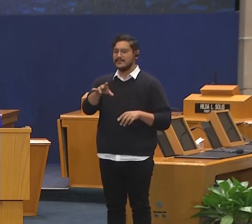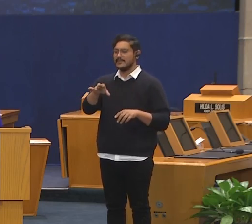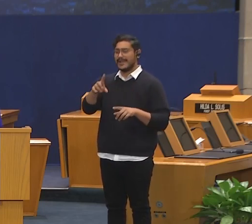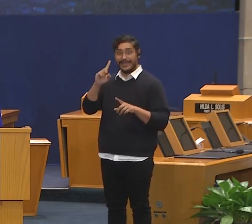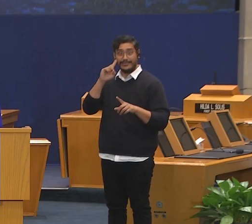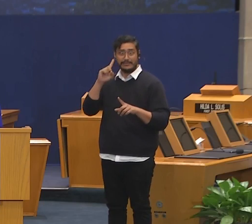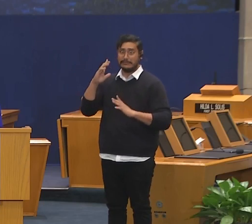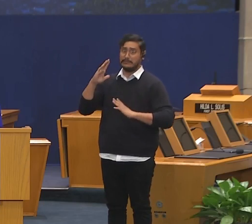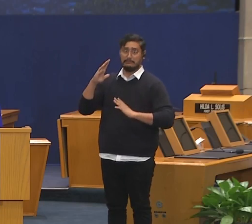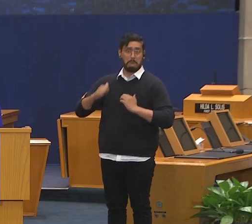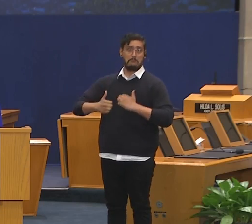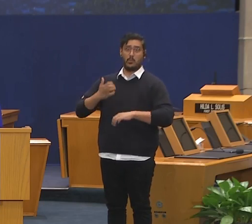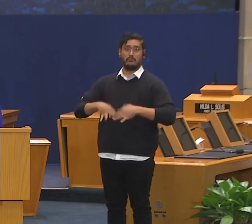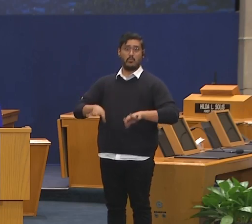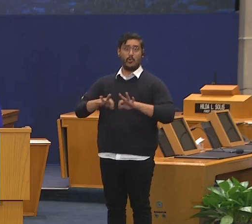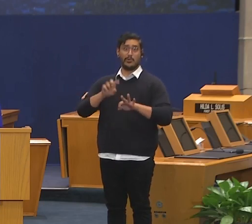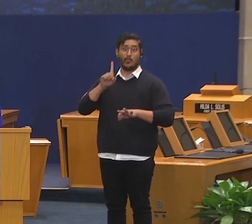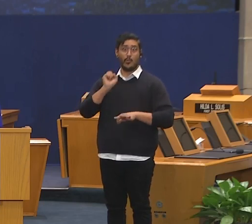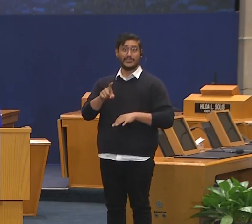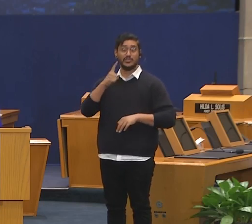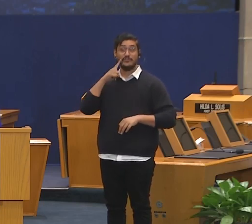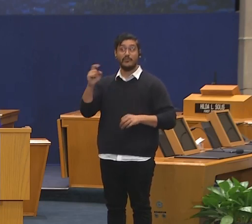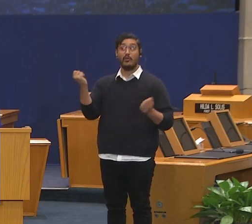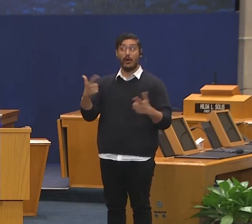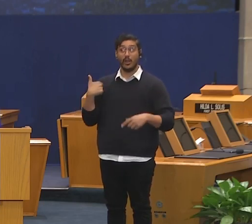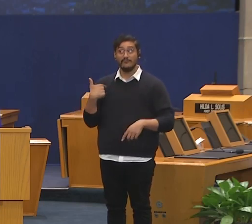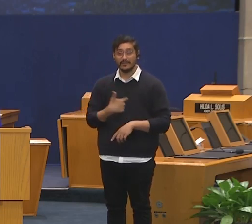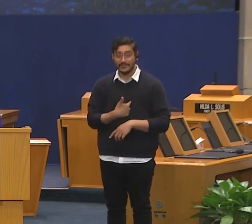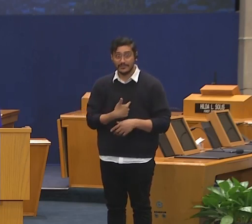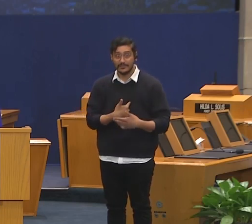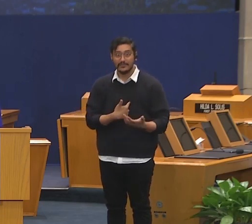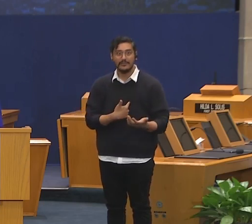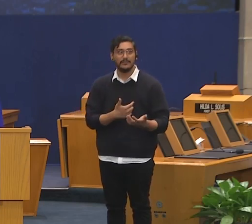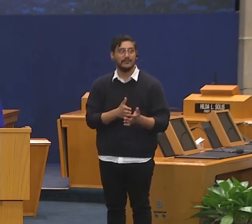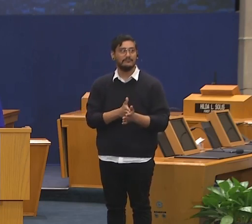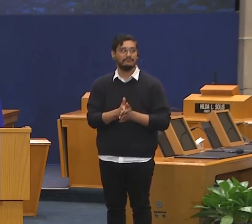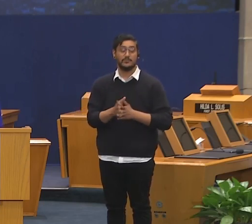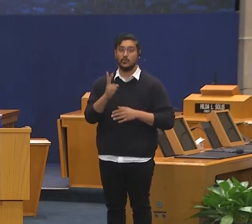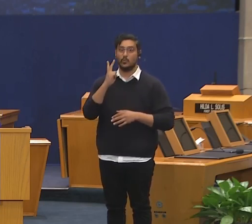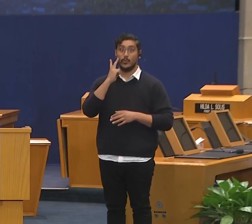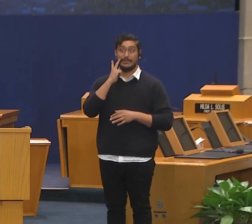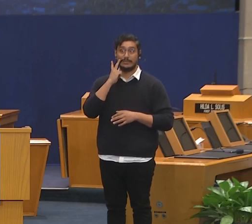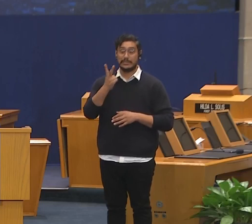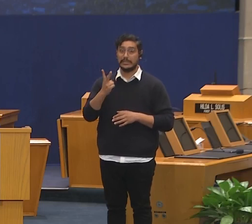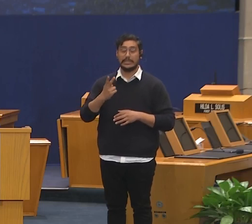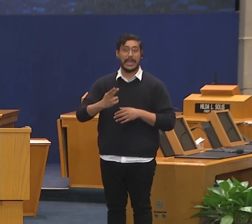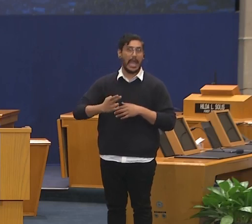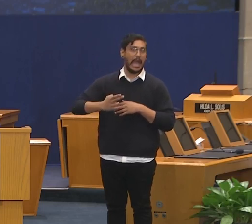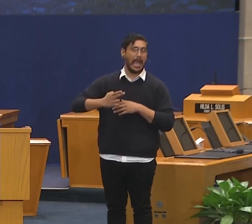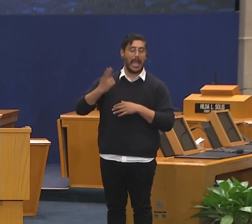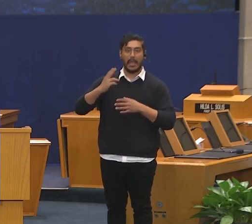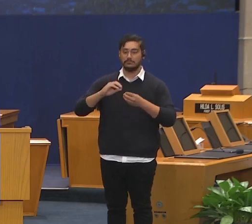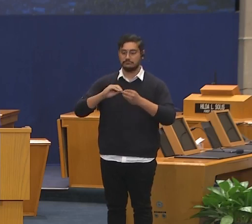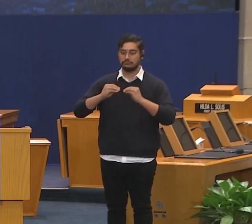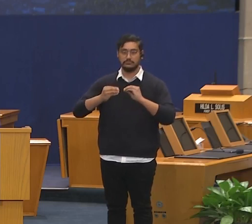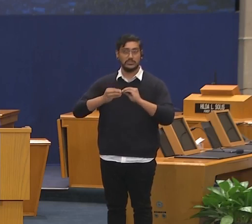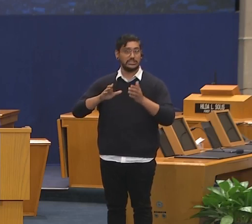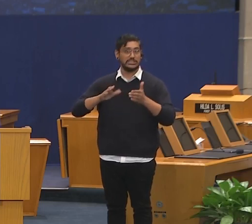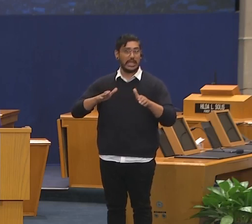important question for all of us is when we're seeing this extraordinarily high rate of deaths associated with